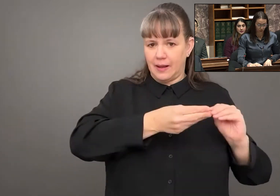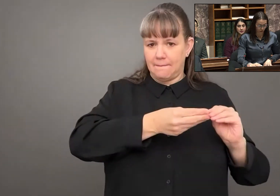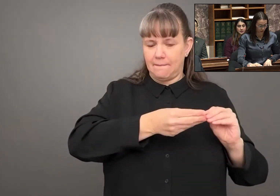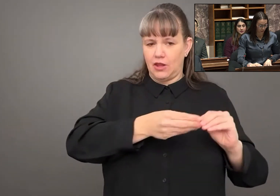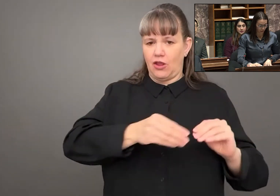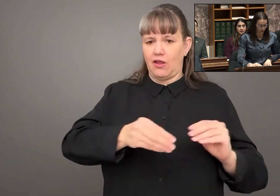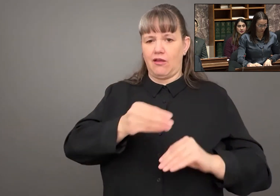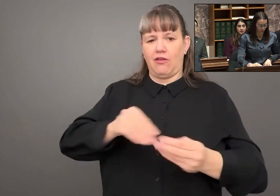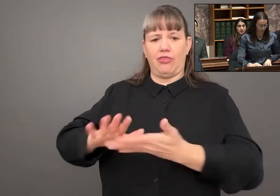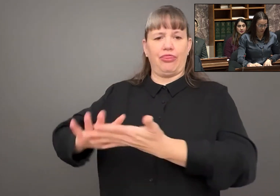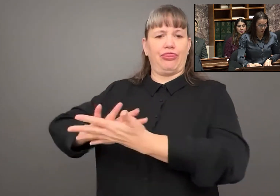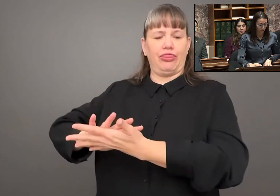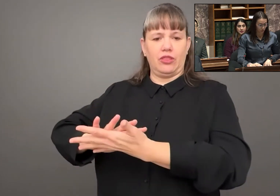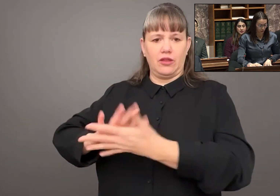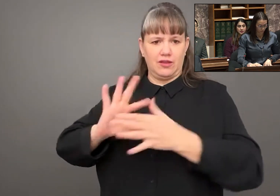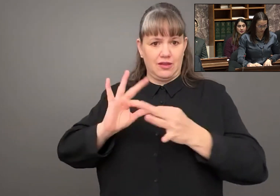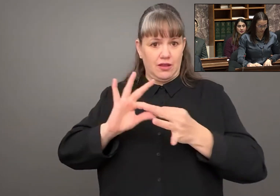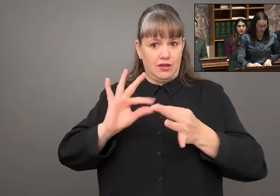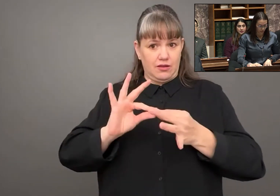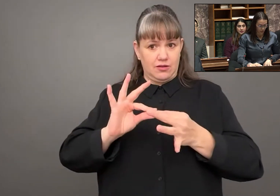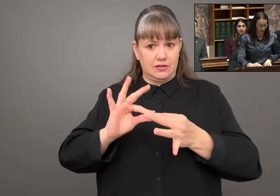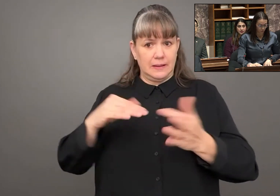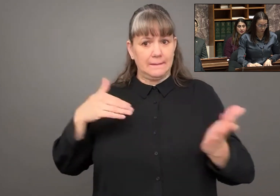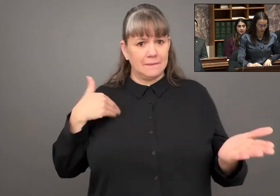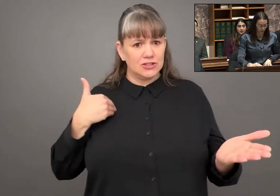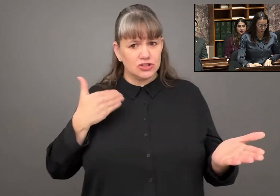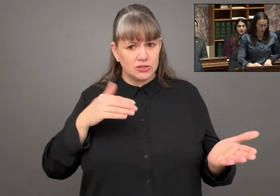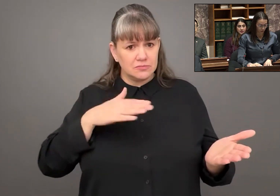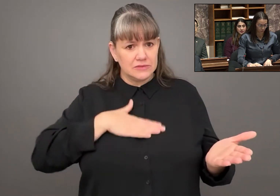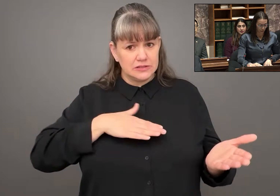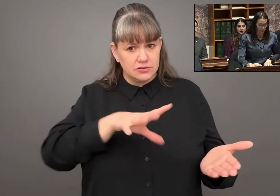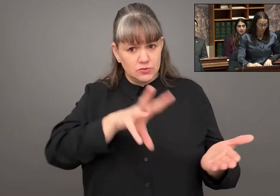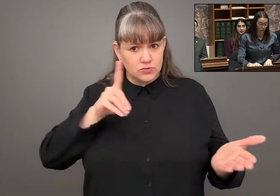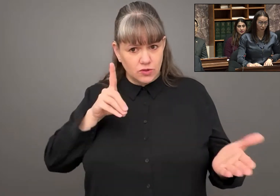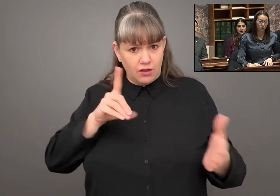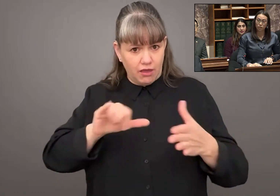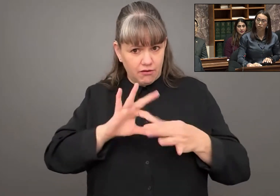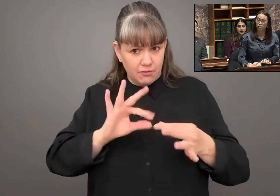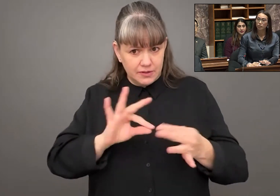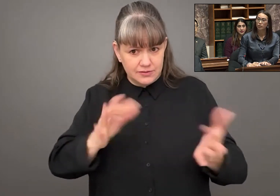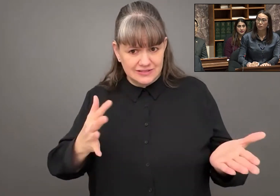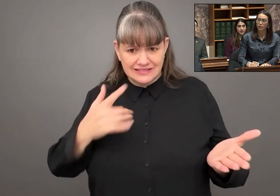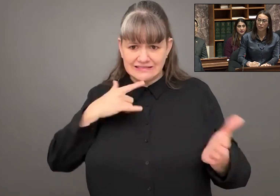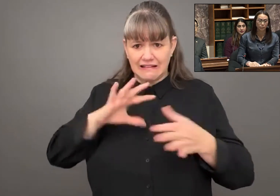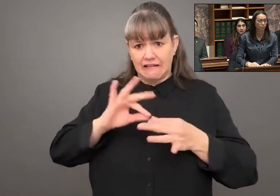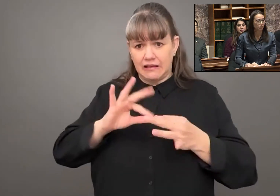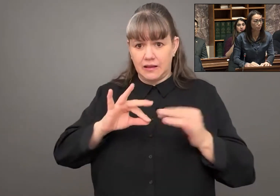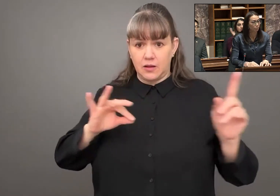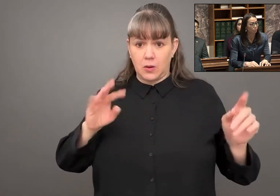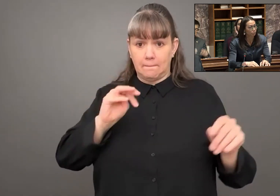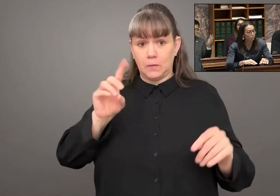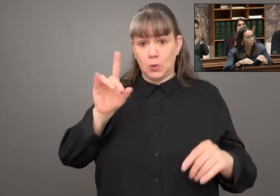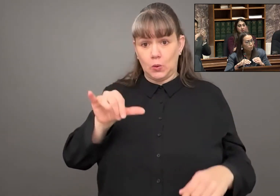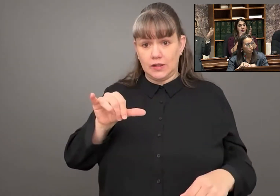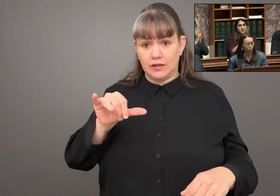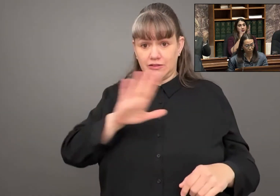Moody's projected this government to accumulate a $14.3 billion deficit?